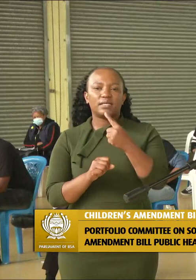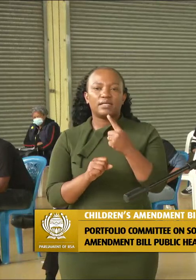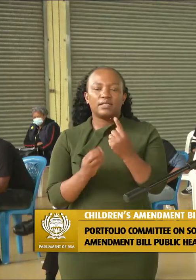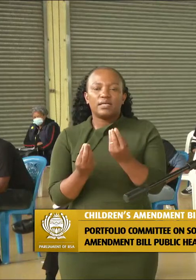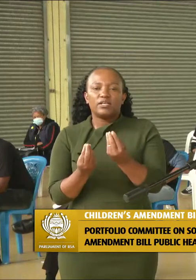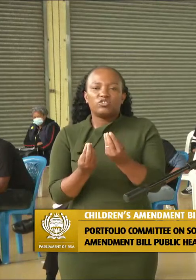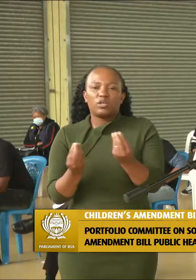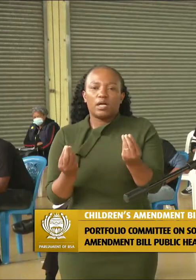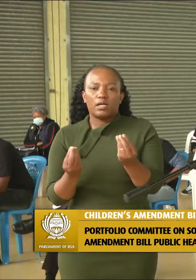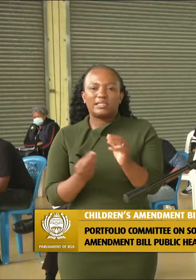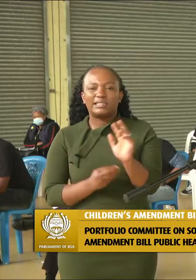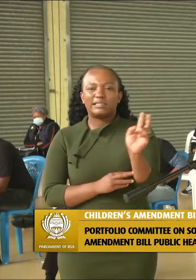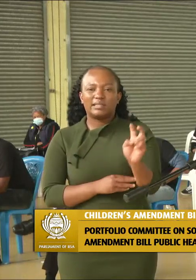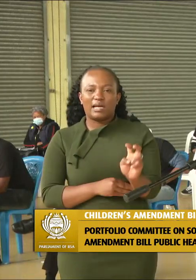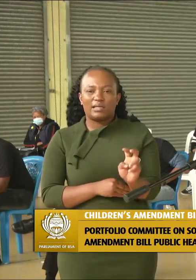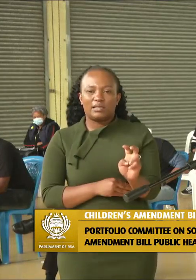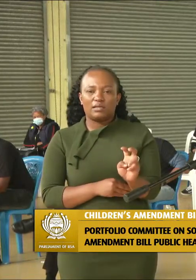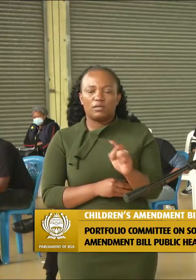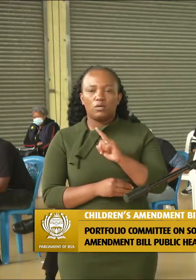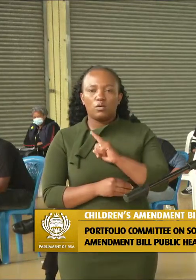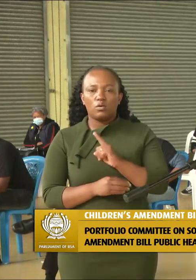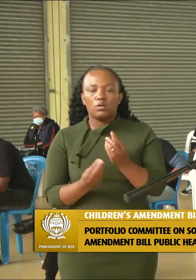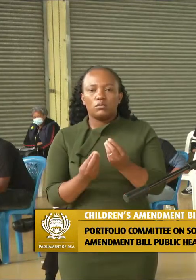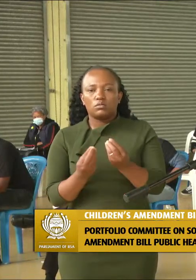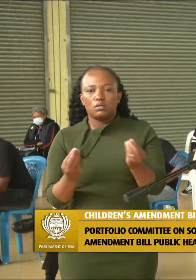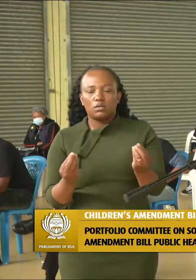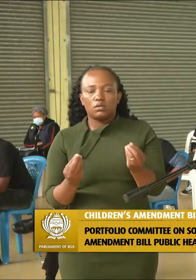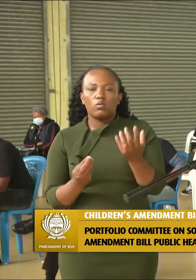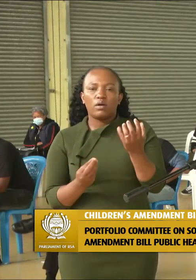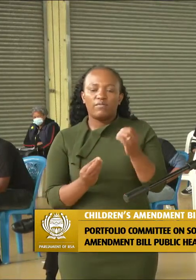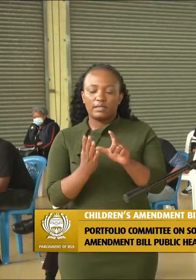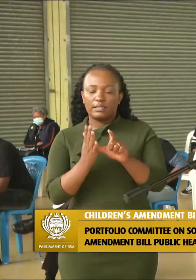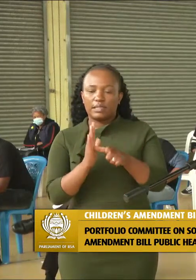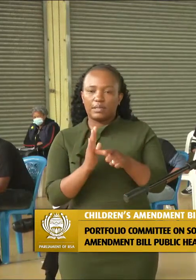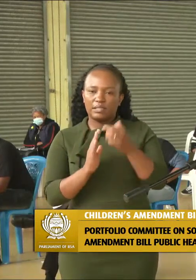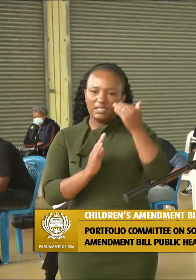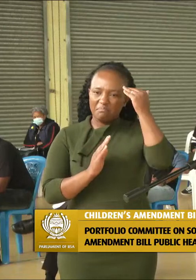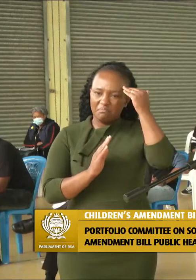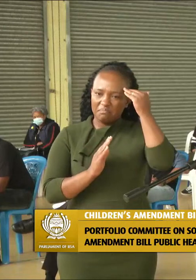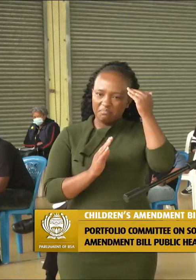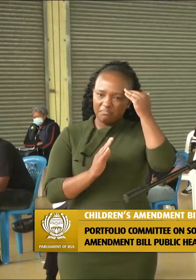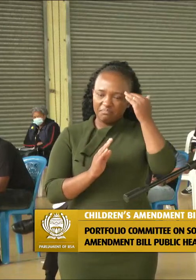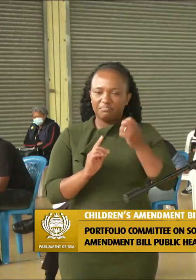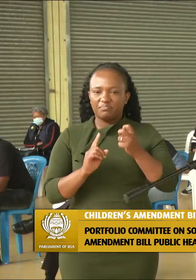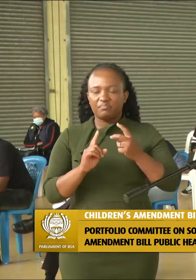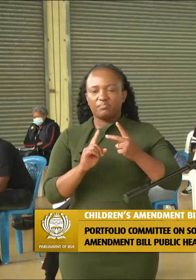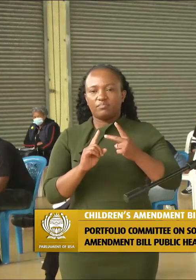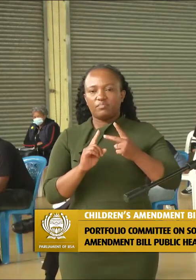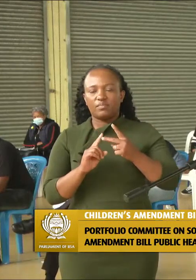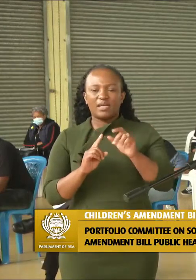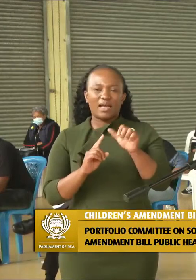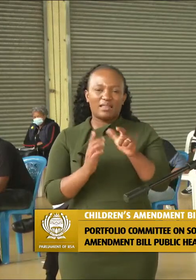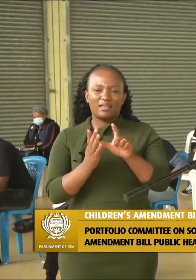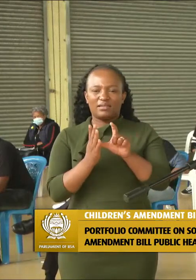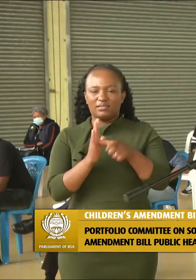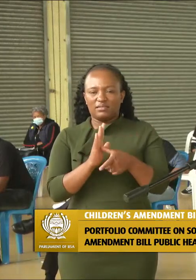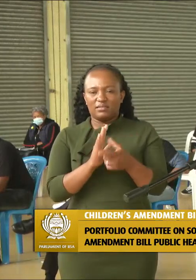khona ezinkulisa njengokuthi khona izingane ezikhubazeke ngokomqondo, khona izingane ezikhubazekile physical, khona